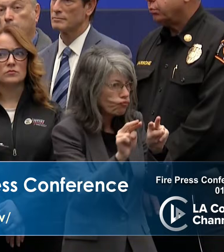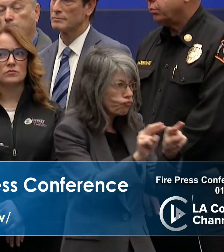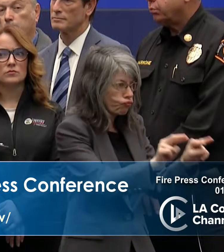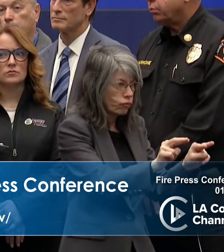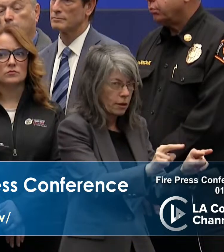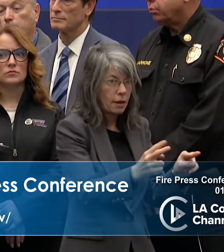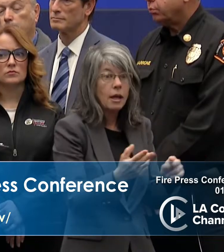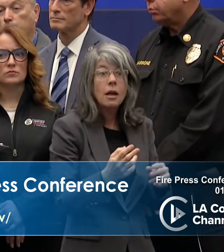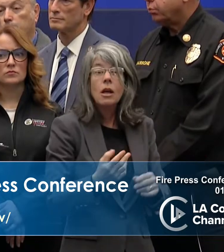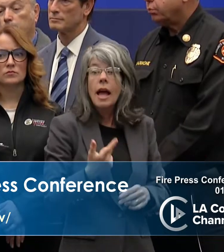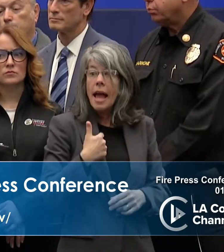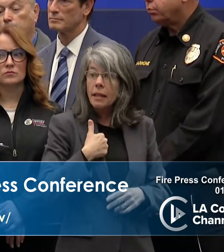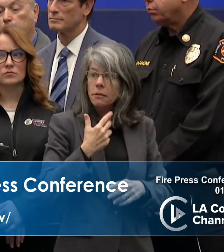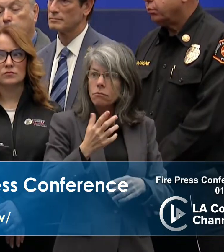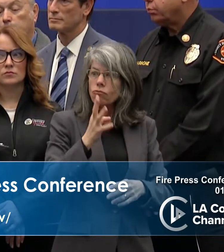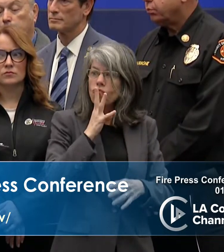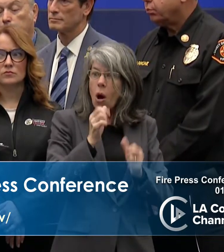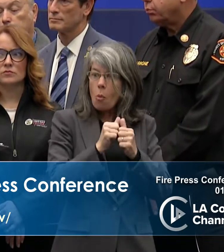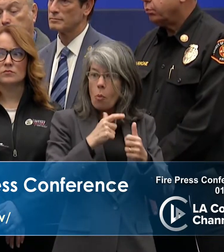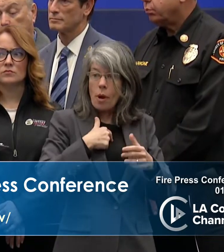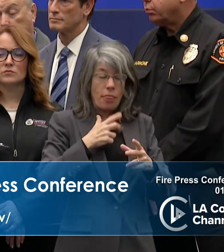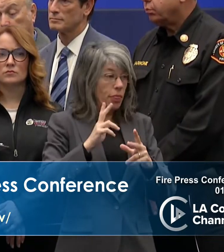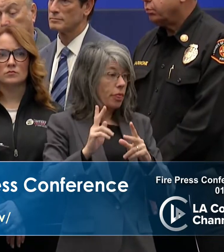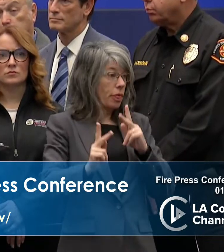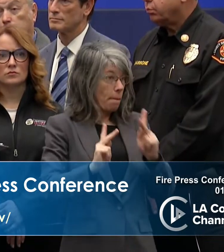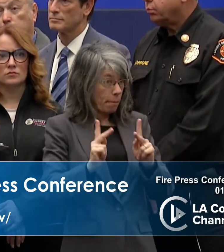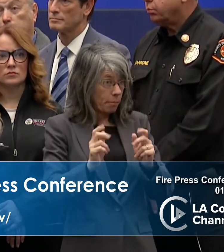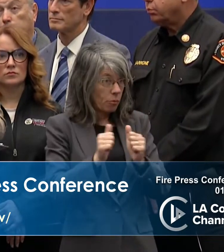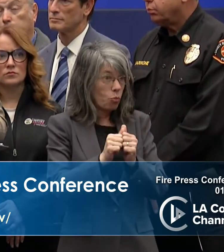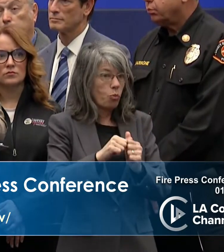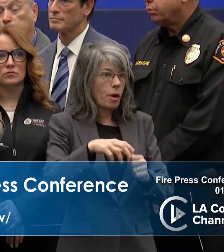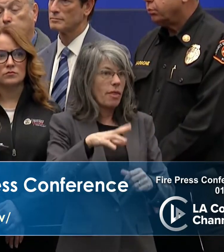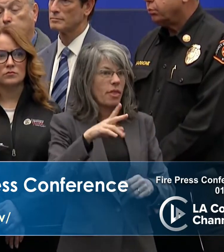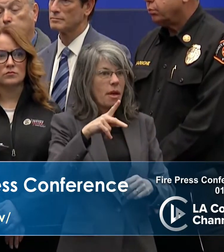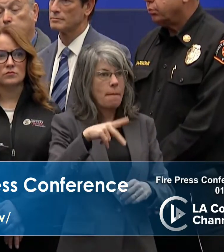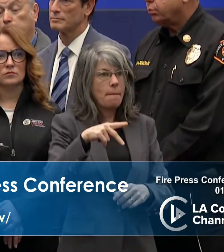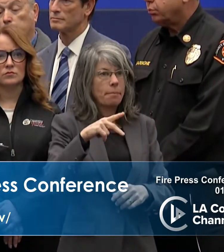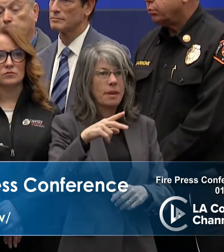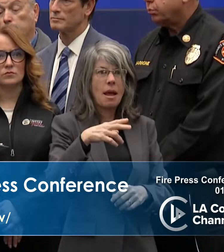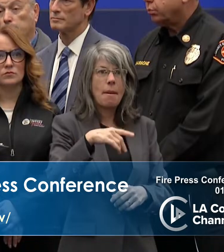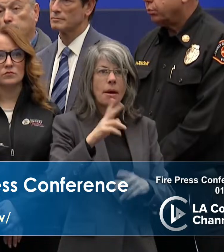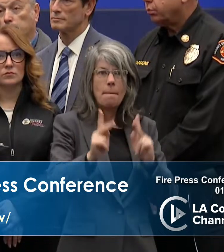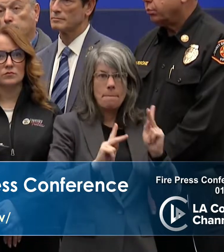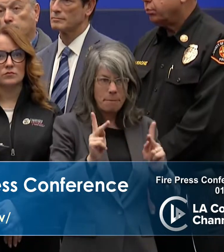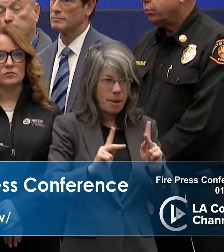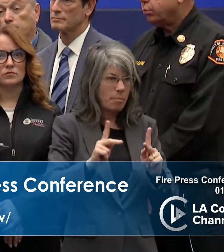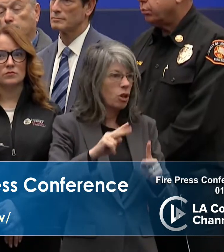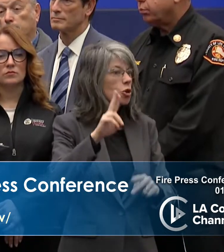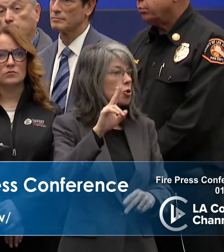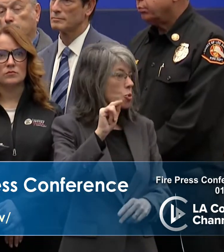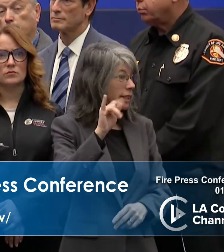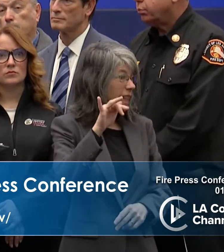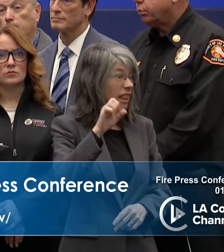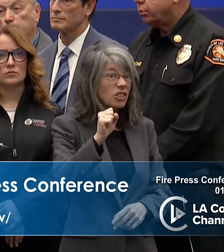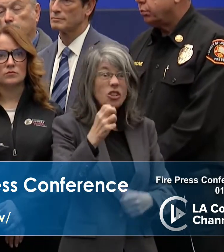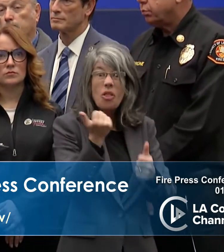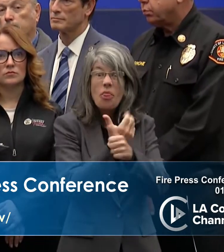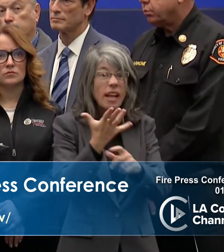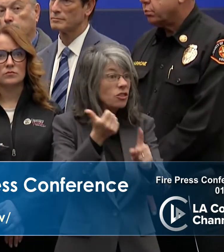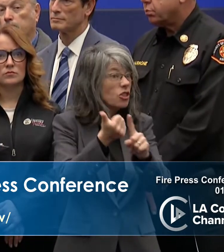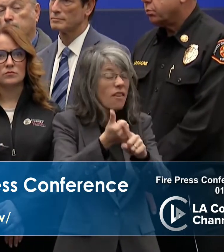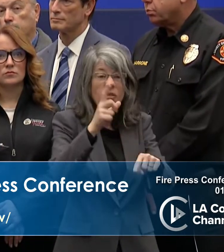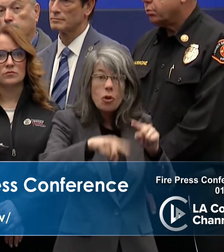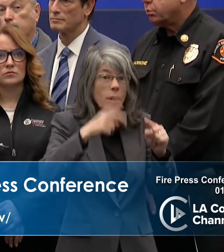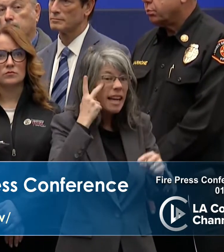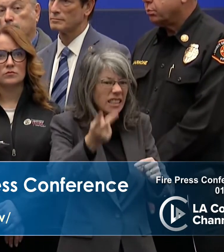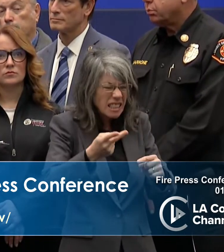But in talking to our partners at Public Works and Utilities, There are things you can't see that are underground.